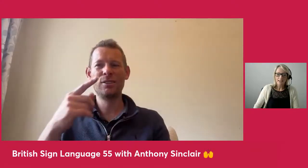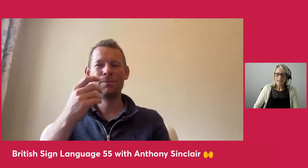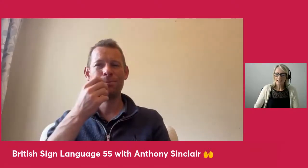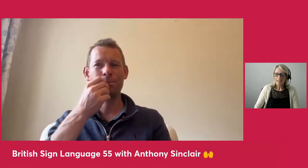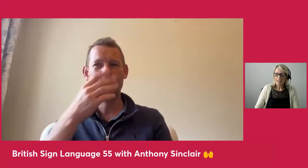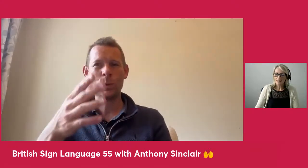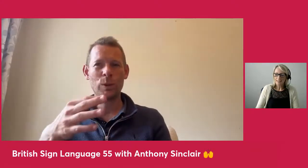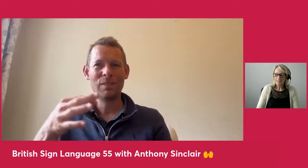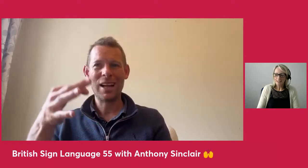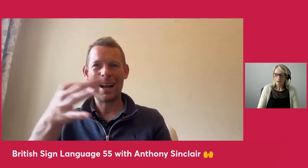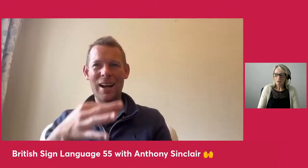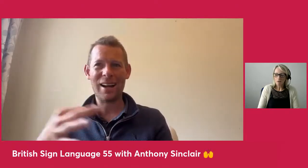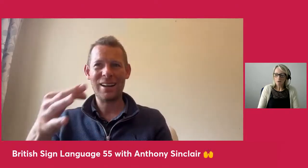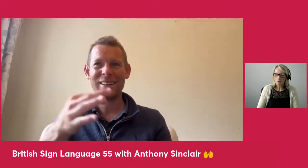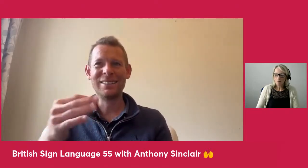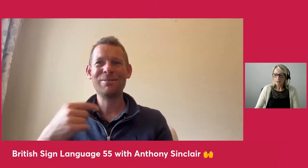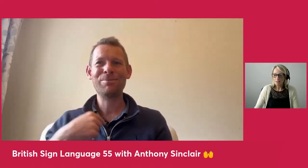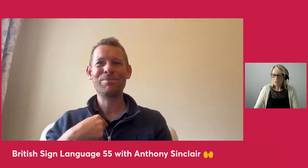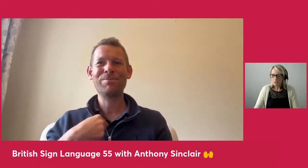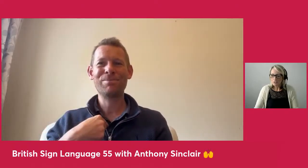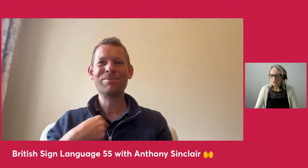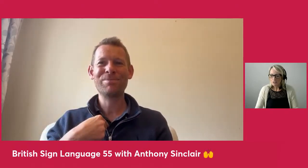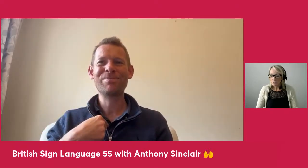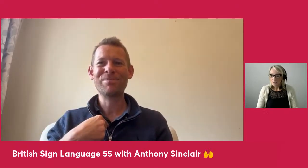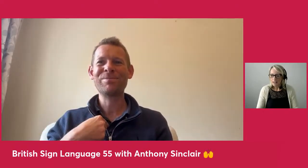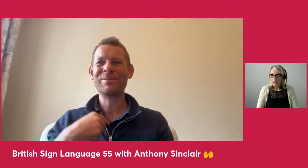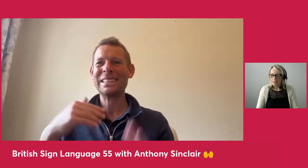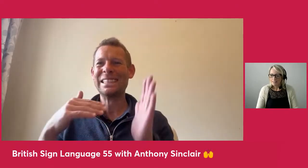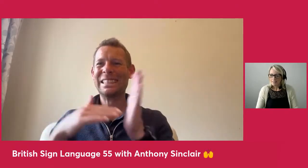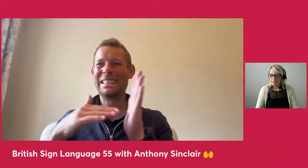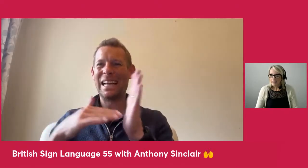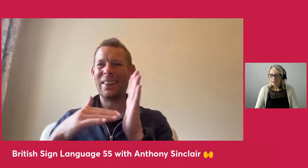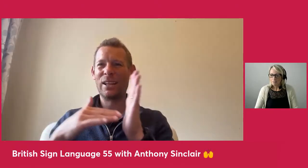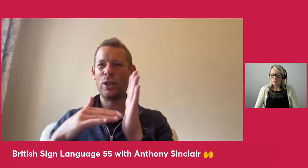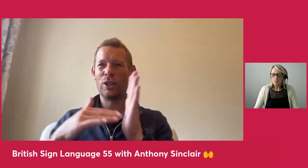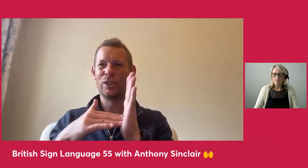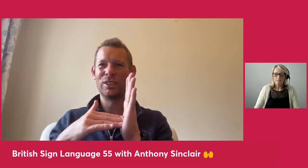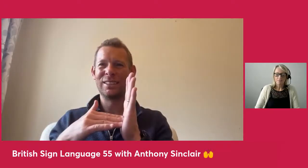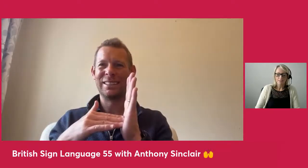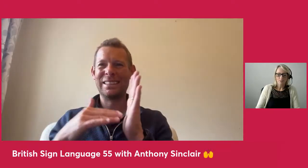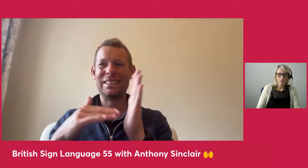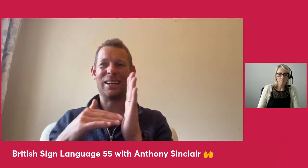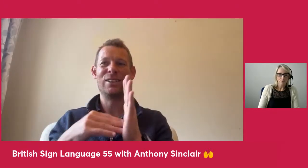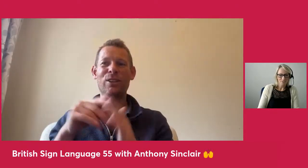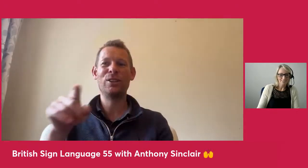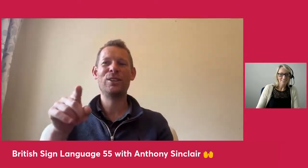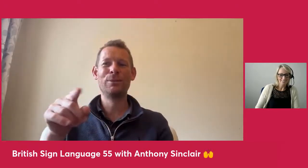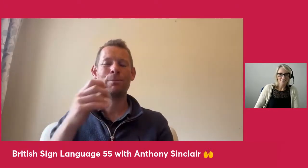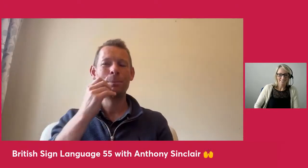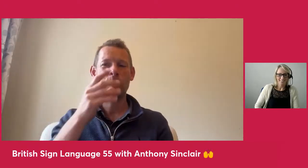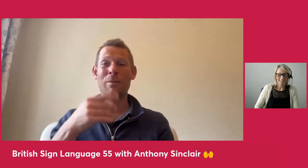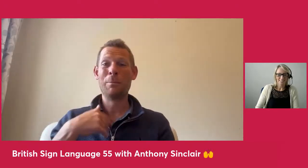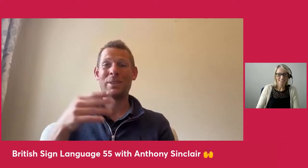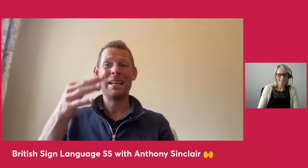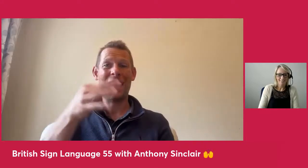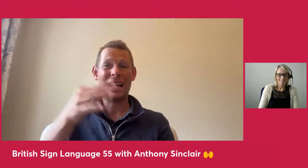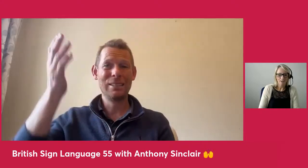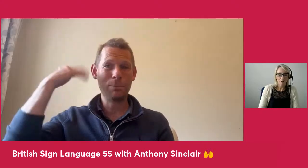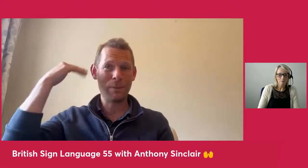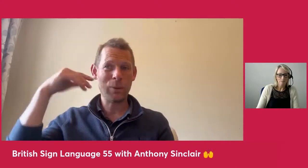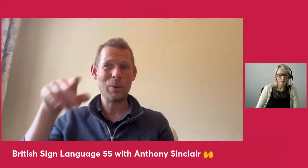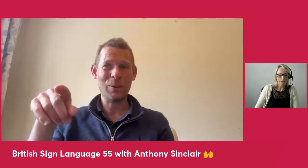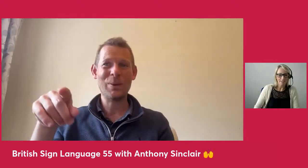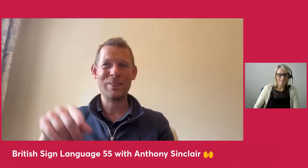So, Kellyanne, oh, you've been to Zakynthos, if that's how you pronounce it.